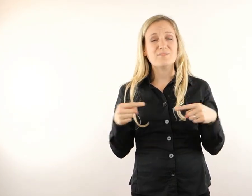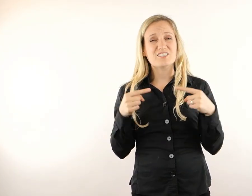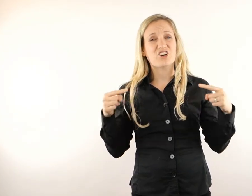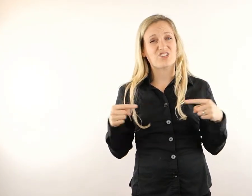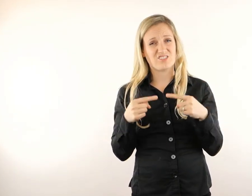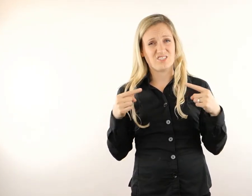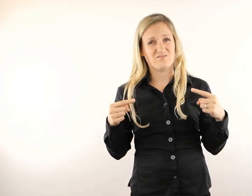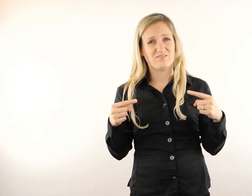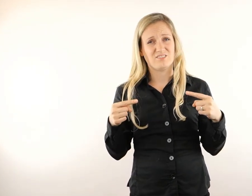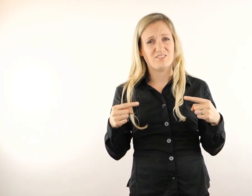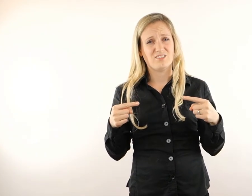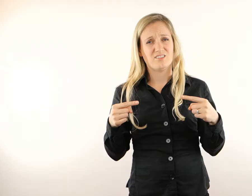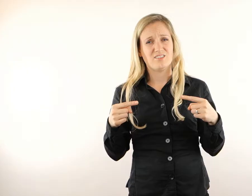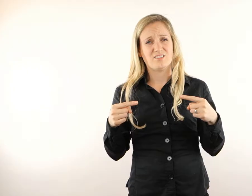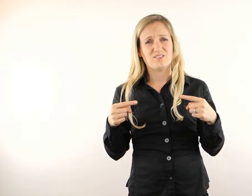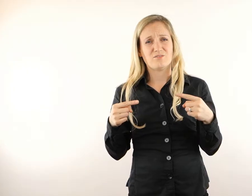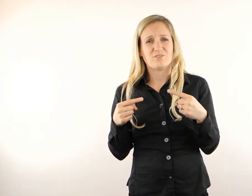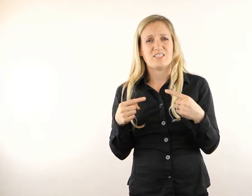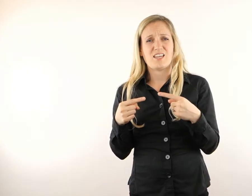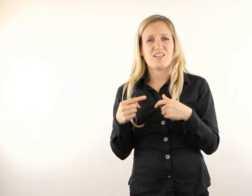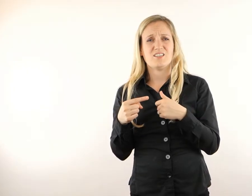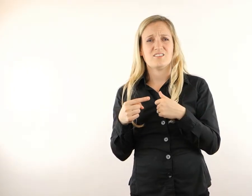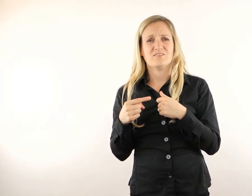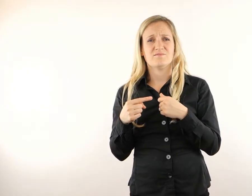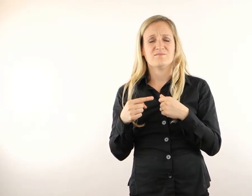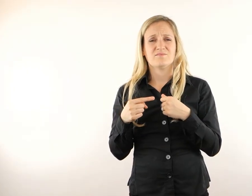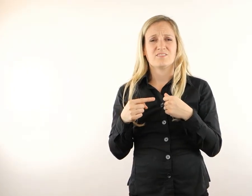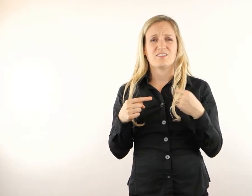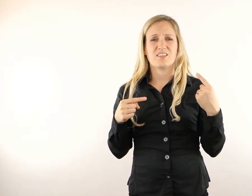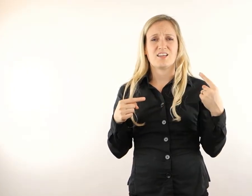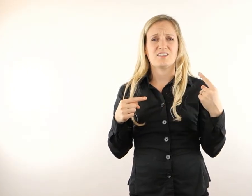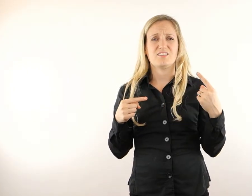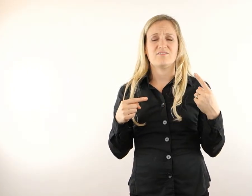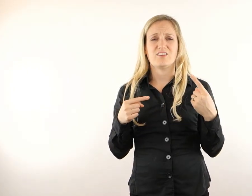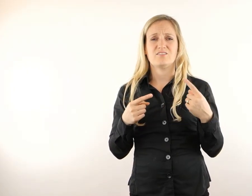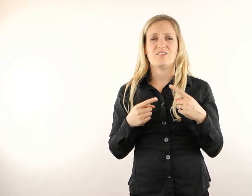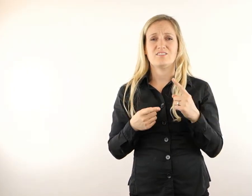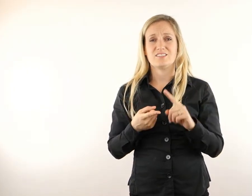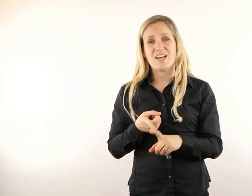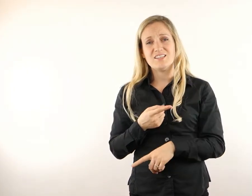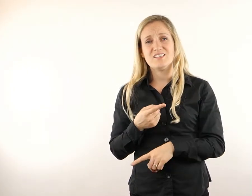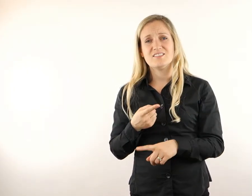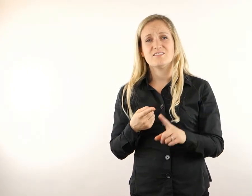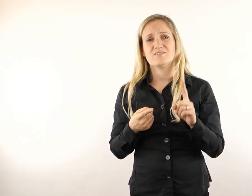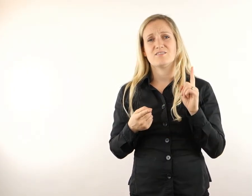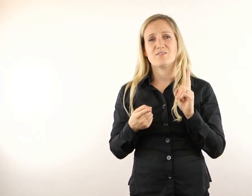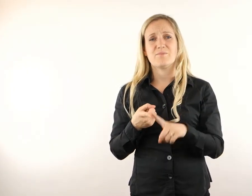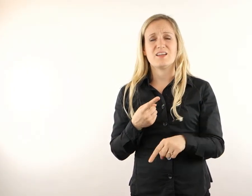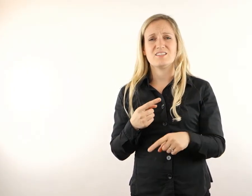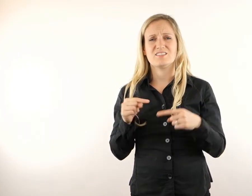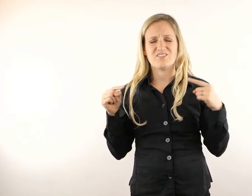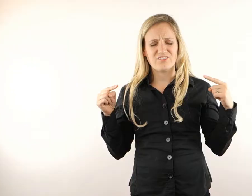means hurt. So we're saying that he felt all the sadness, all the badness, and all the